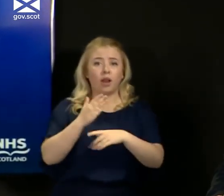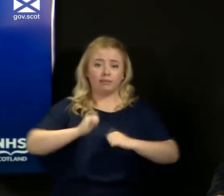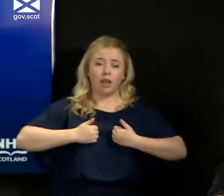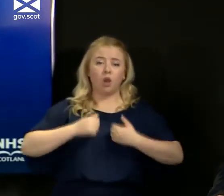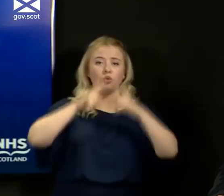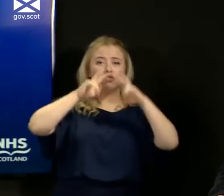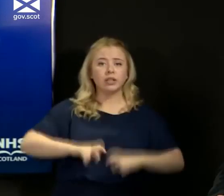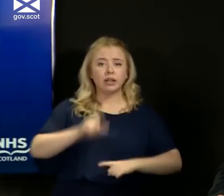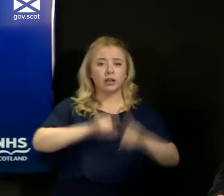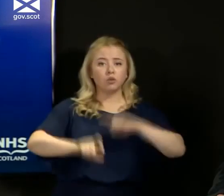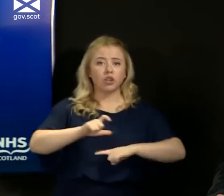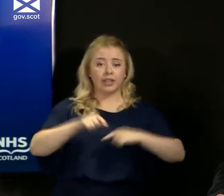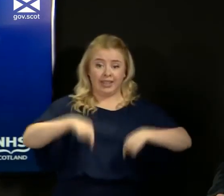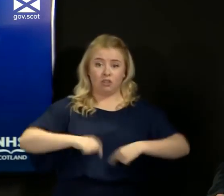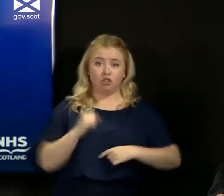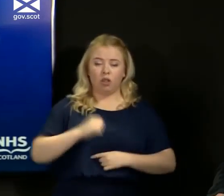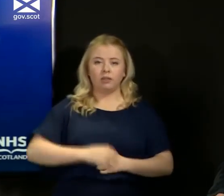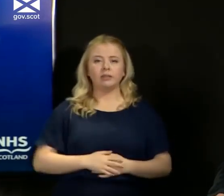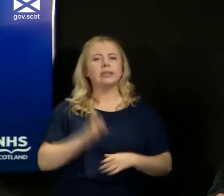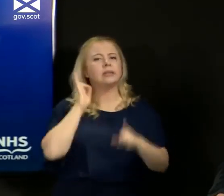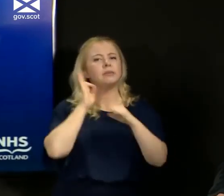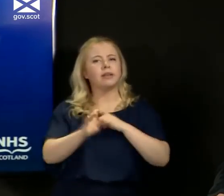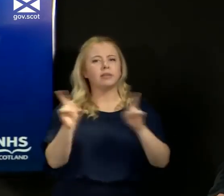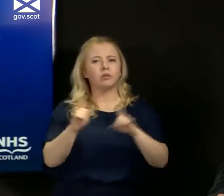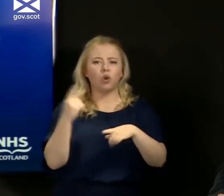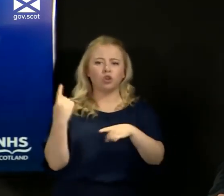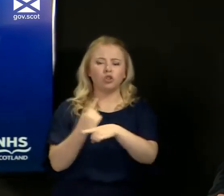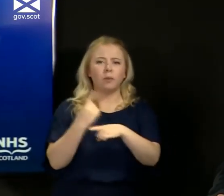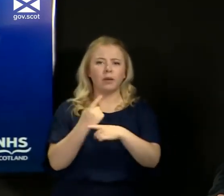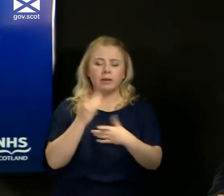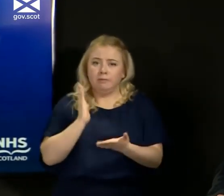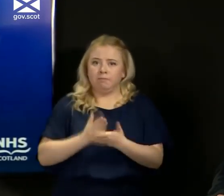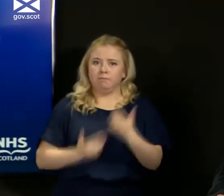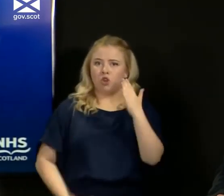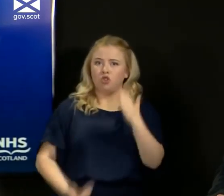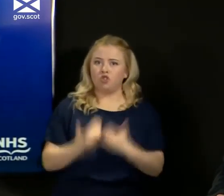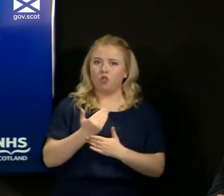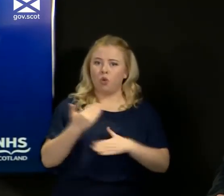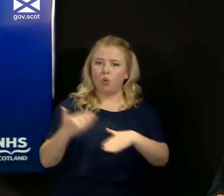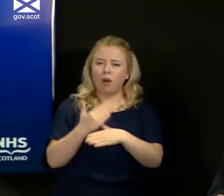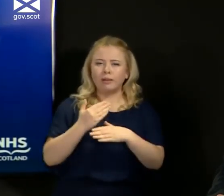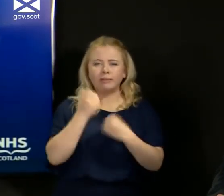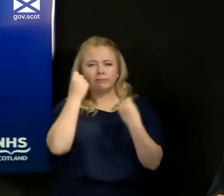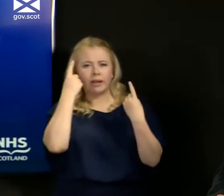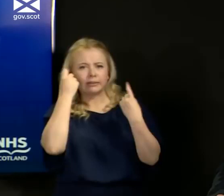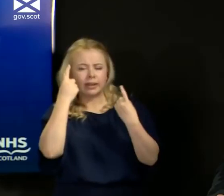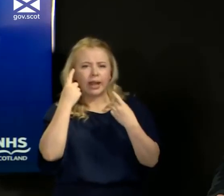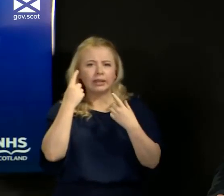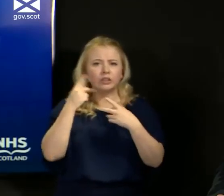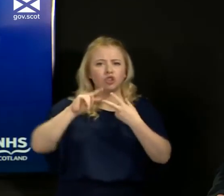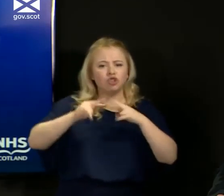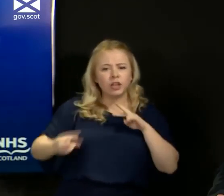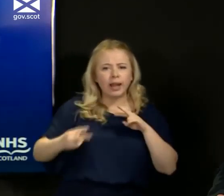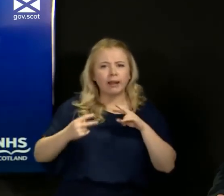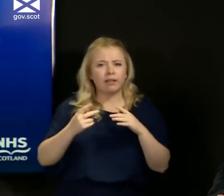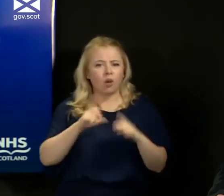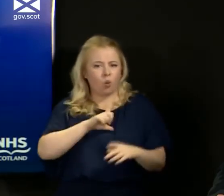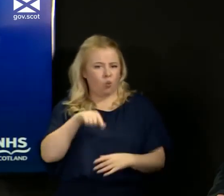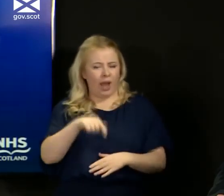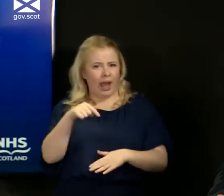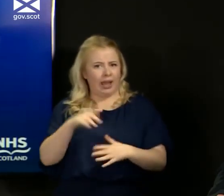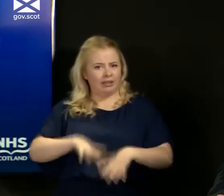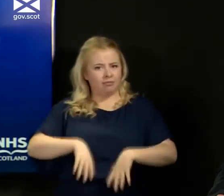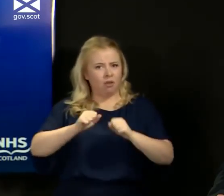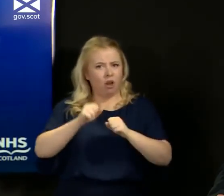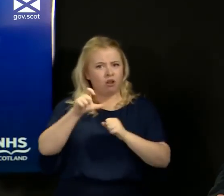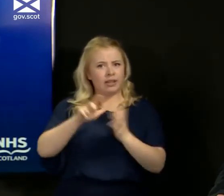Scotland. Specifically, I want to speak about the cutting-edge work to understand the genetics of the virus that causes COVID-19 and how